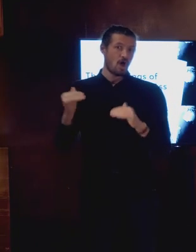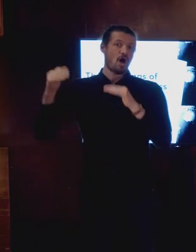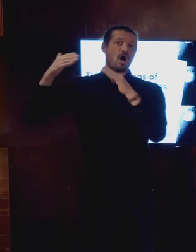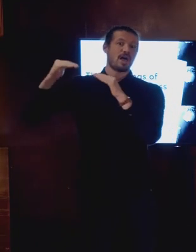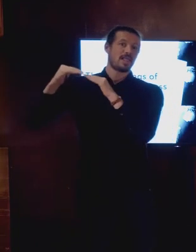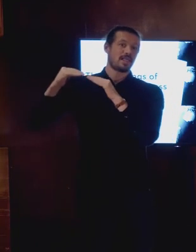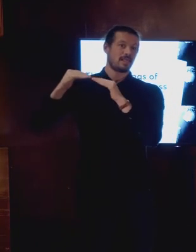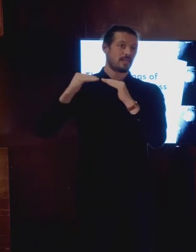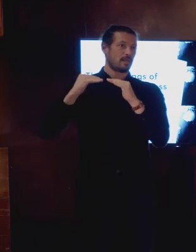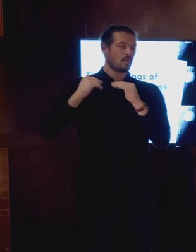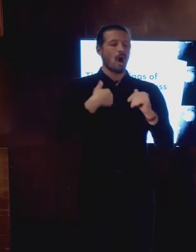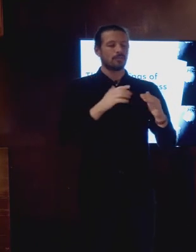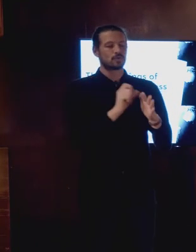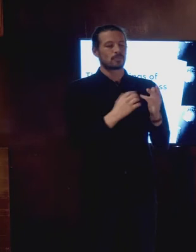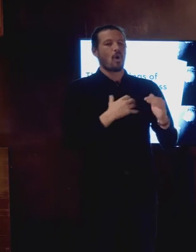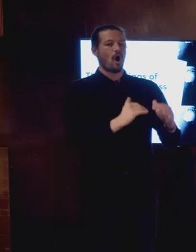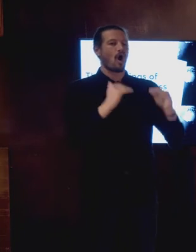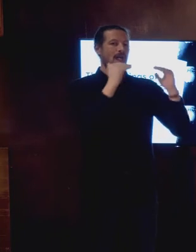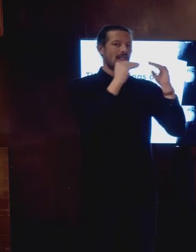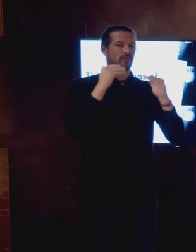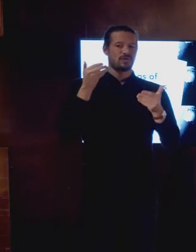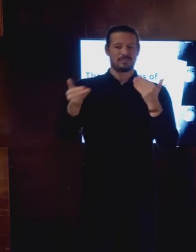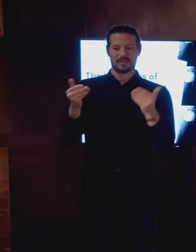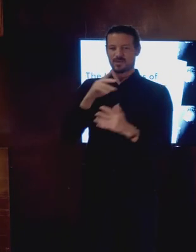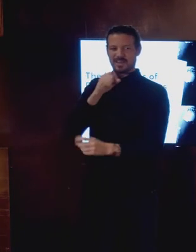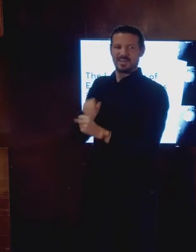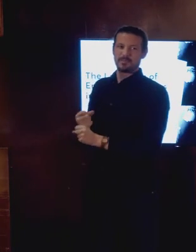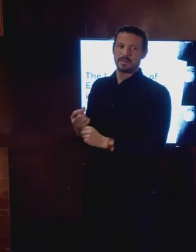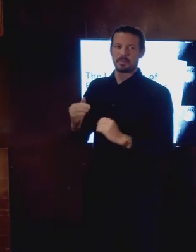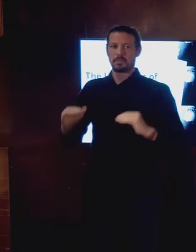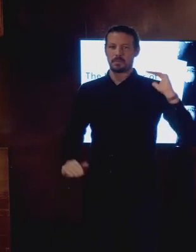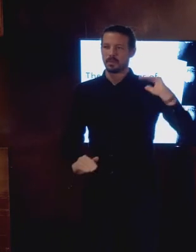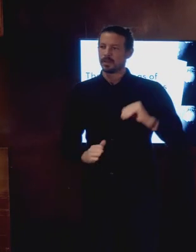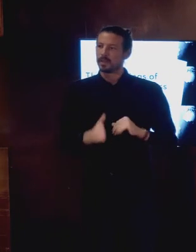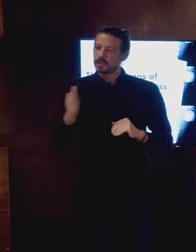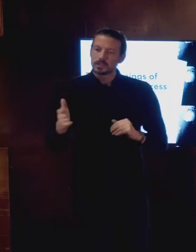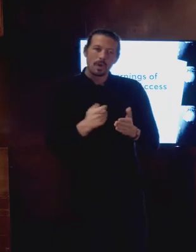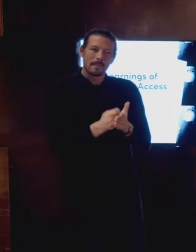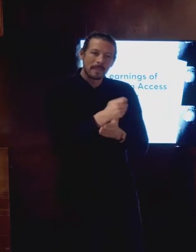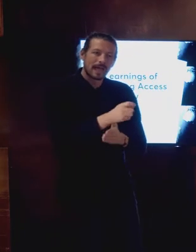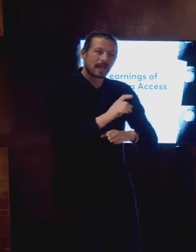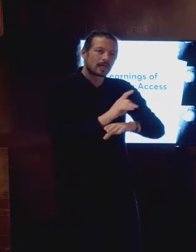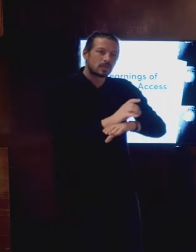than I did when I was in the government doing this consultancy work. Mm. So is the paid consultancy work in